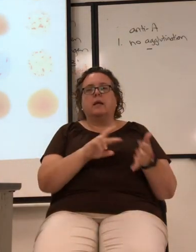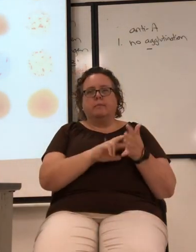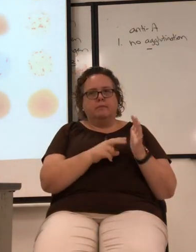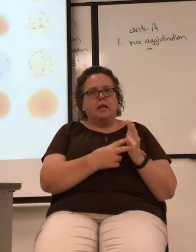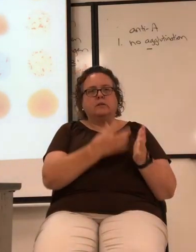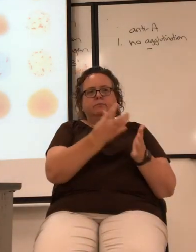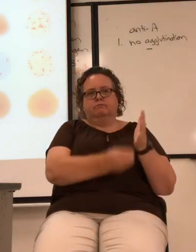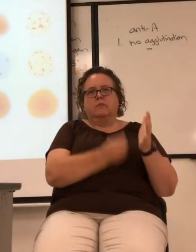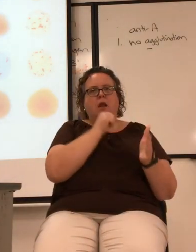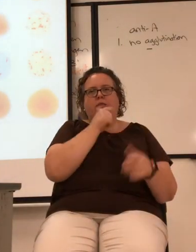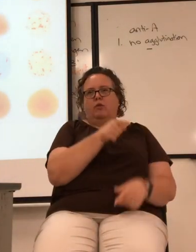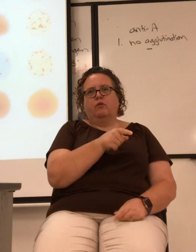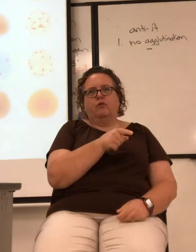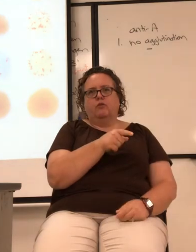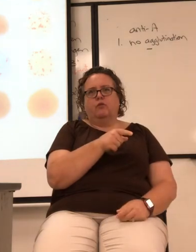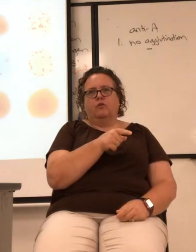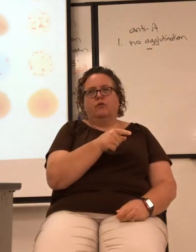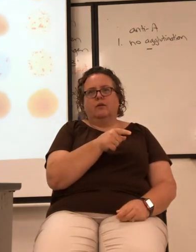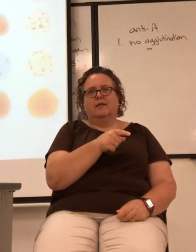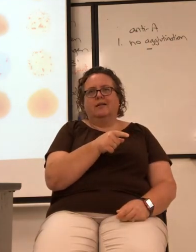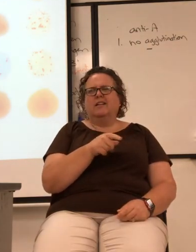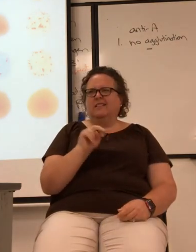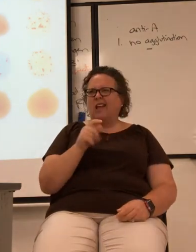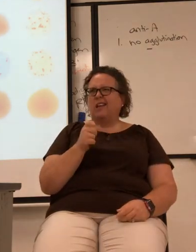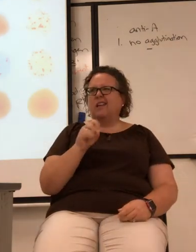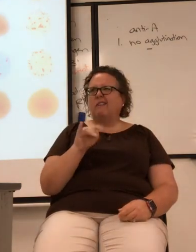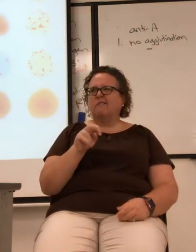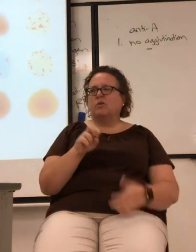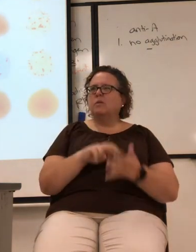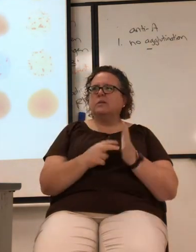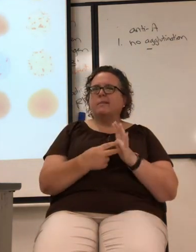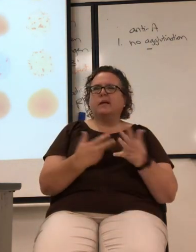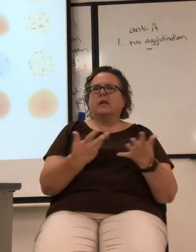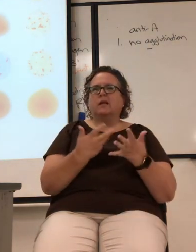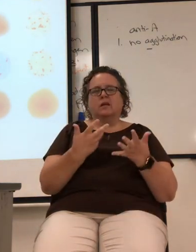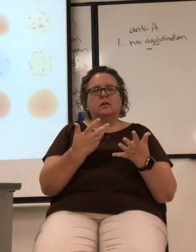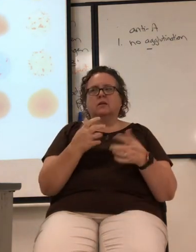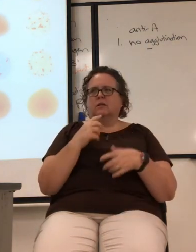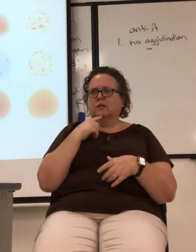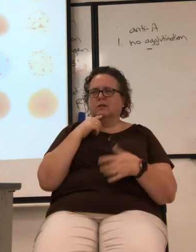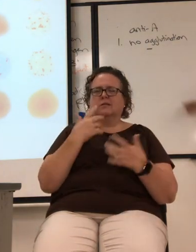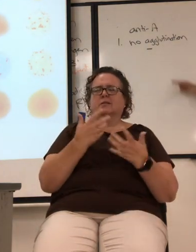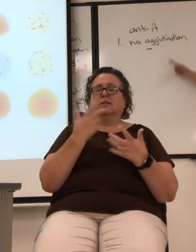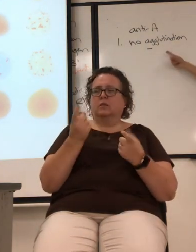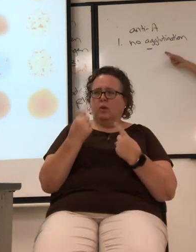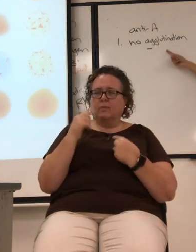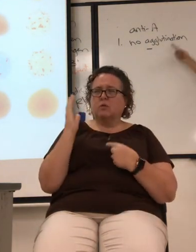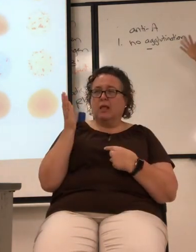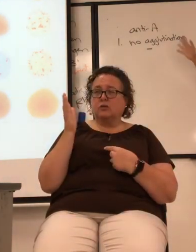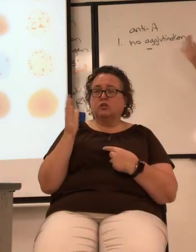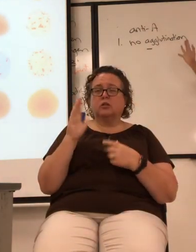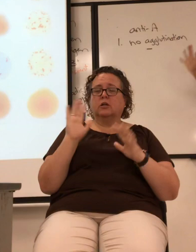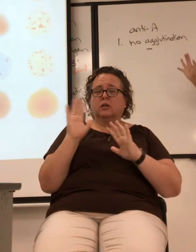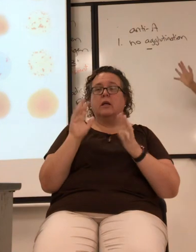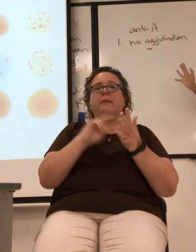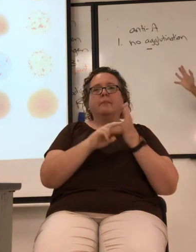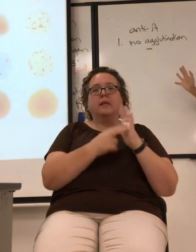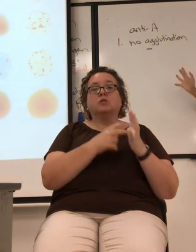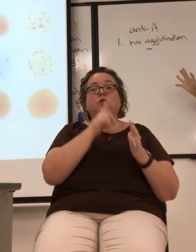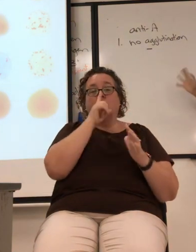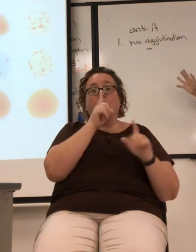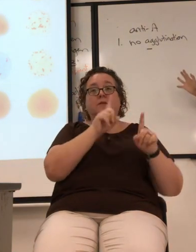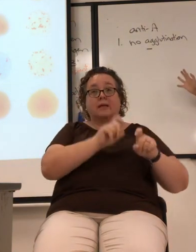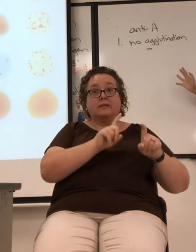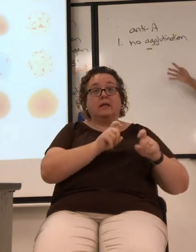means he's negative. It's like, what? Did you attend the lecture? Okay, it means you're testing for the